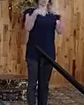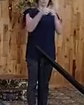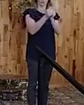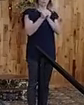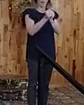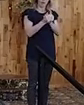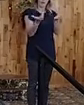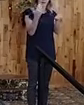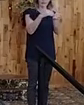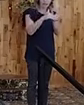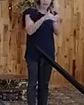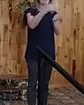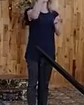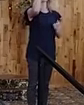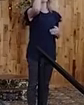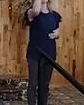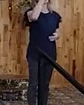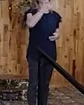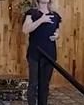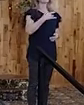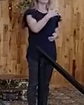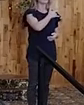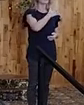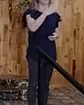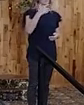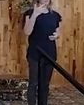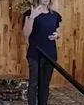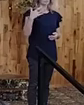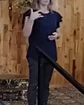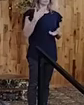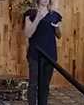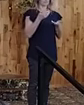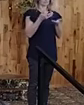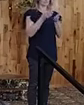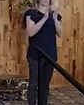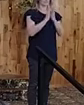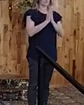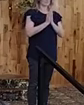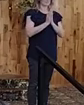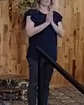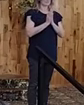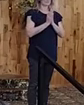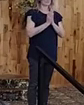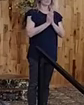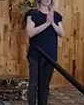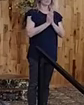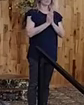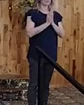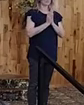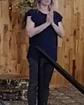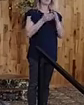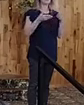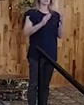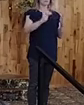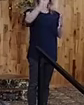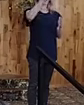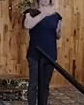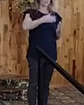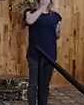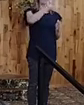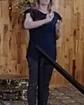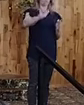together once again in the name of the Father and of the Son and of the Holy Spirit. May the grace of